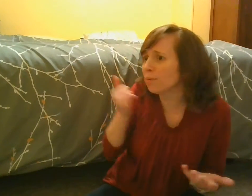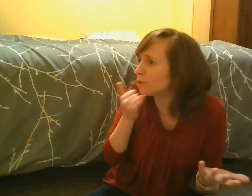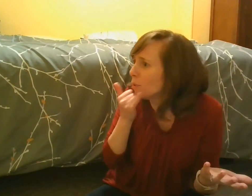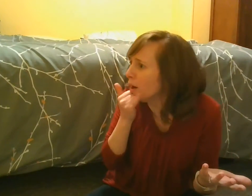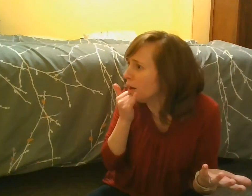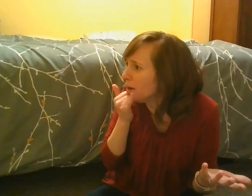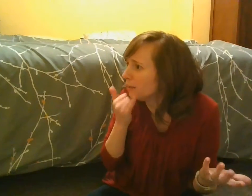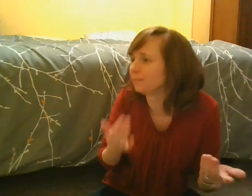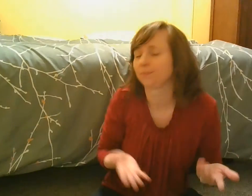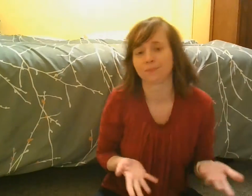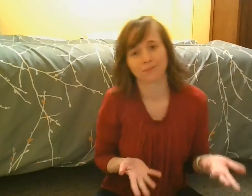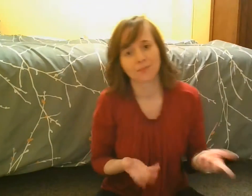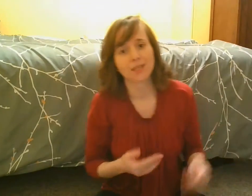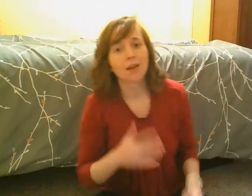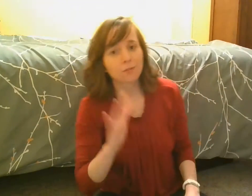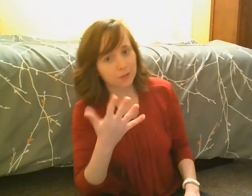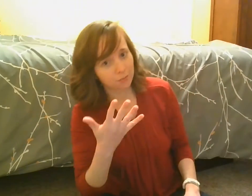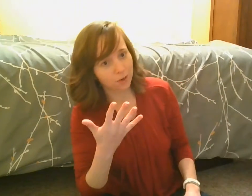What's wrong? Fifth one,